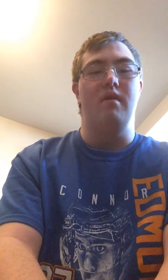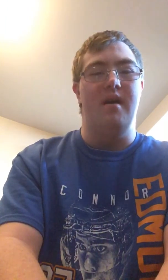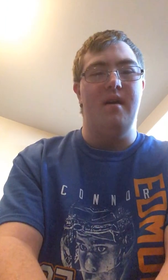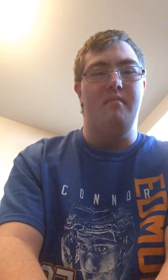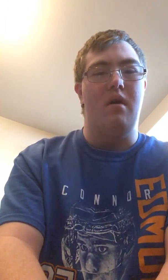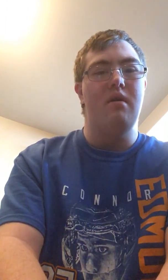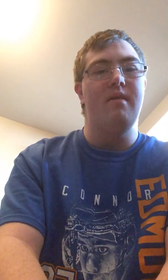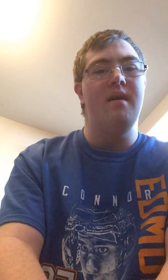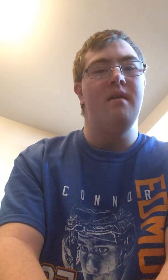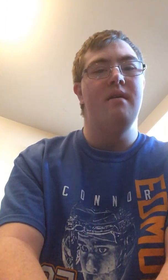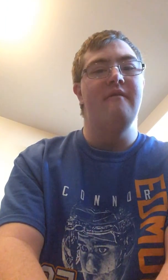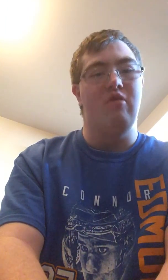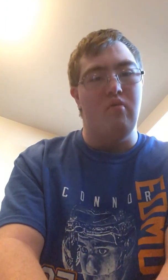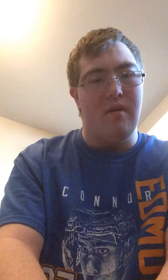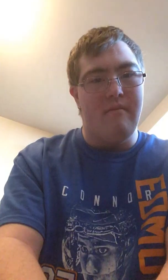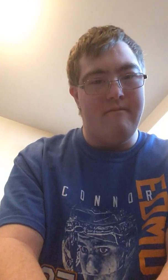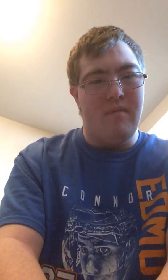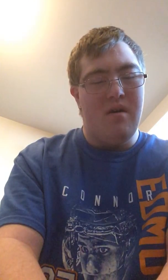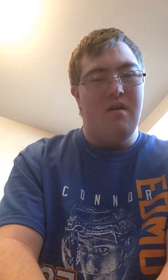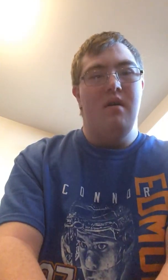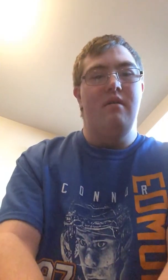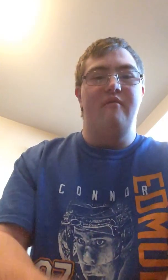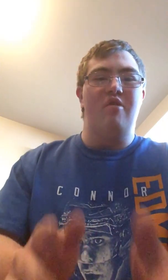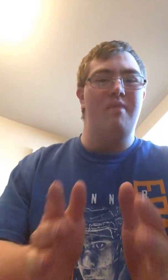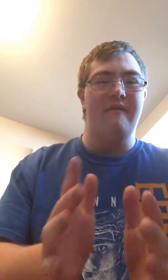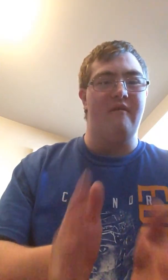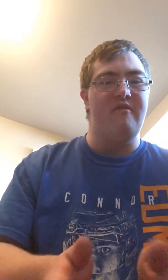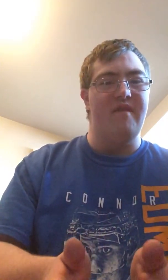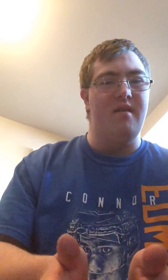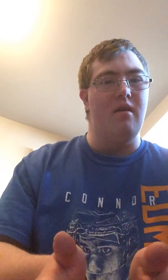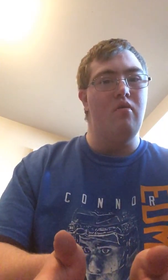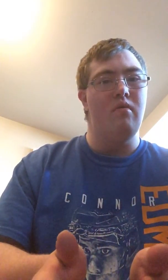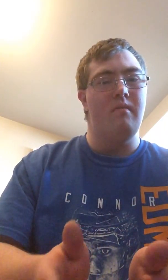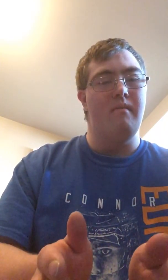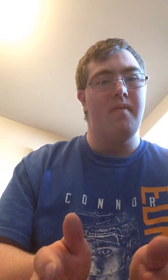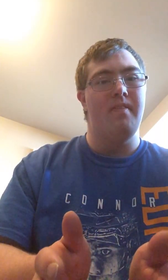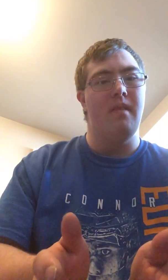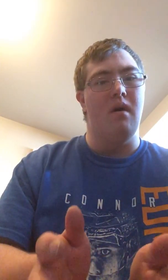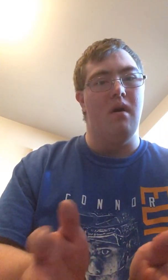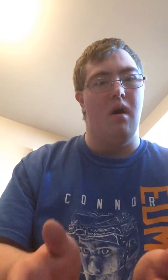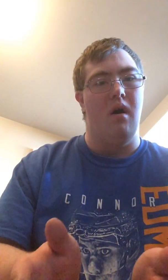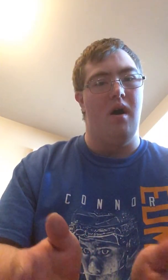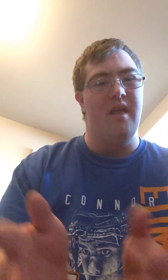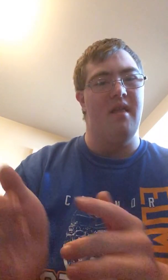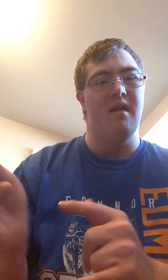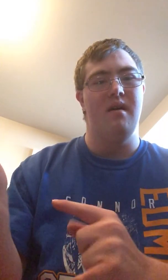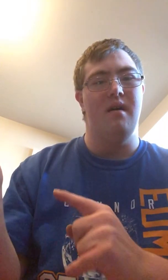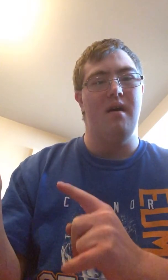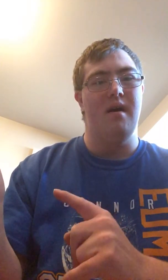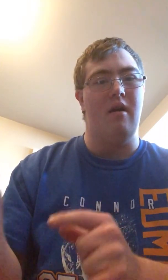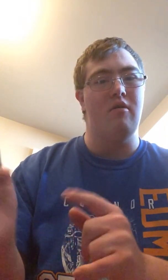bodily fluid. You've watched my first video on how to insert an